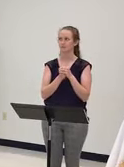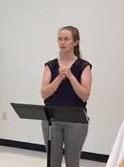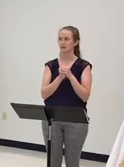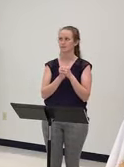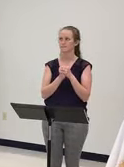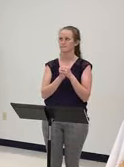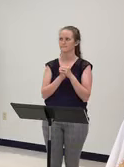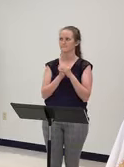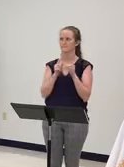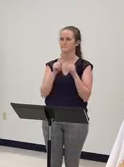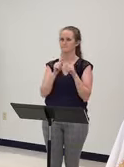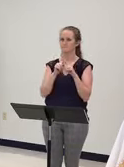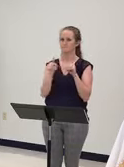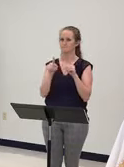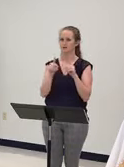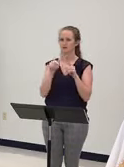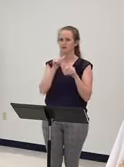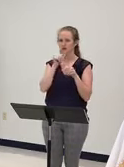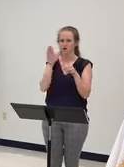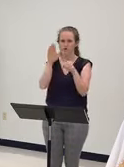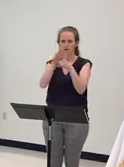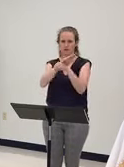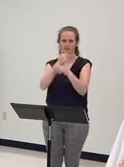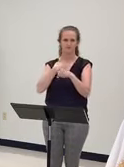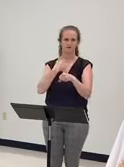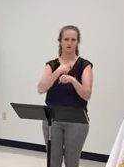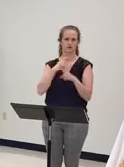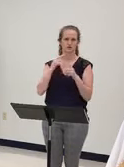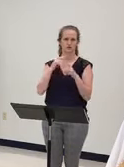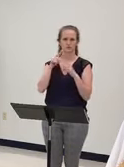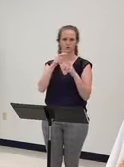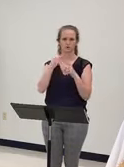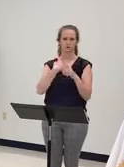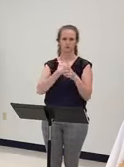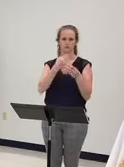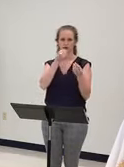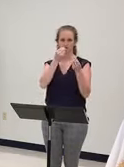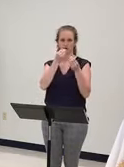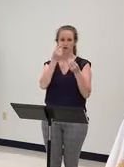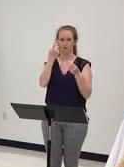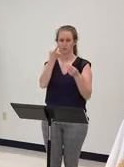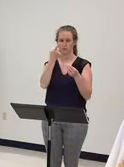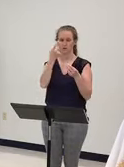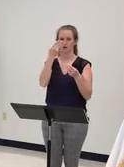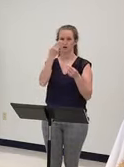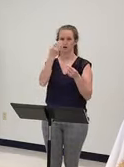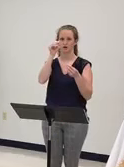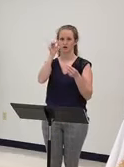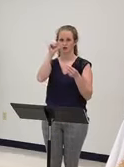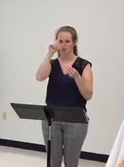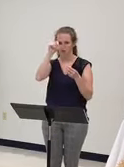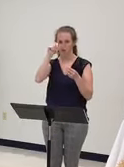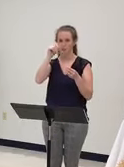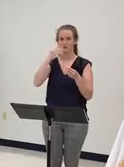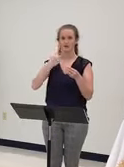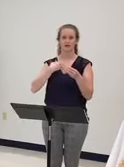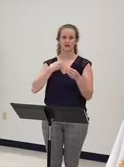But it really doesn't fill us up when we eat it. You know, one host has less than one calorie.